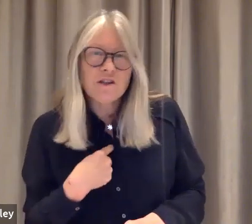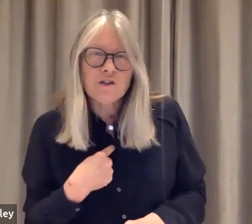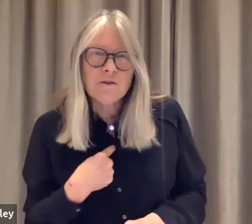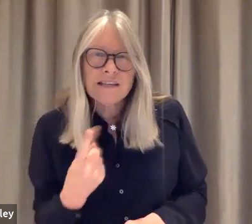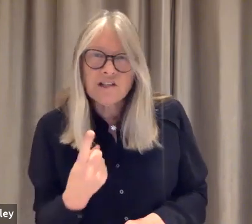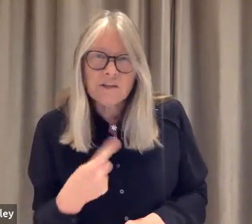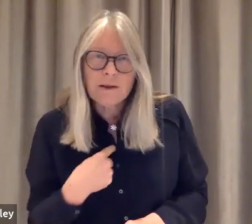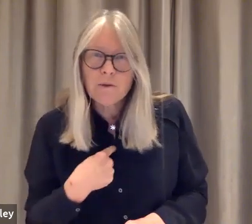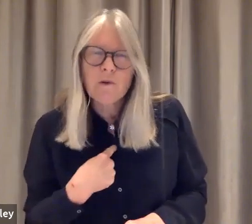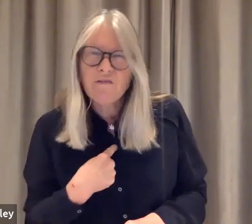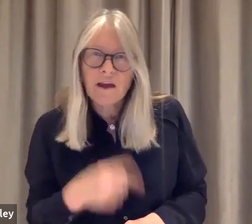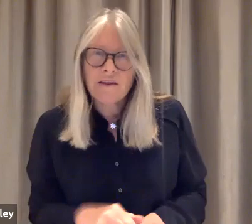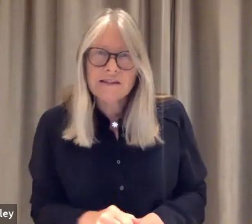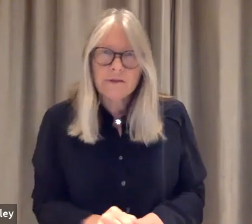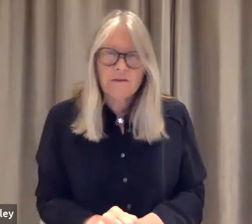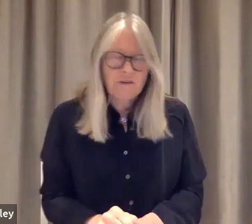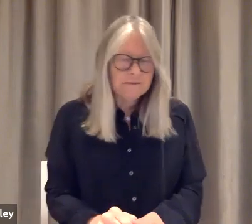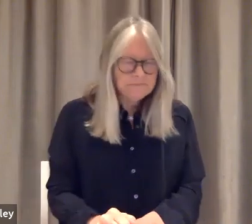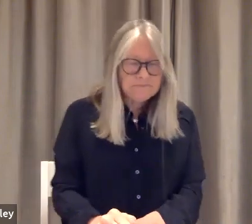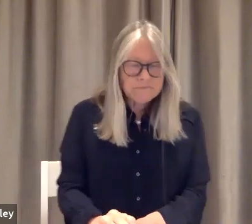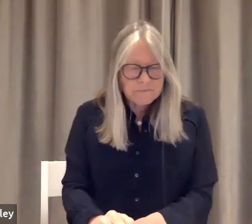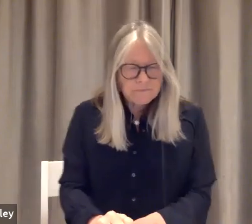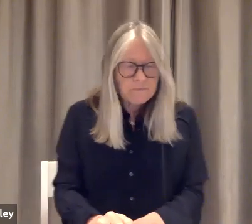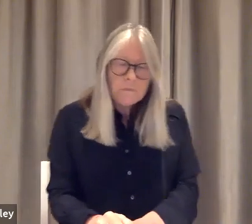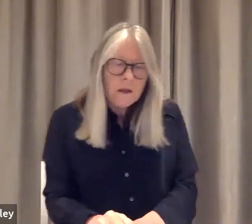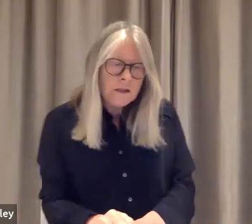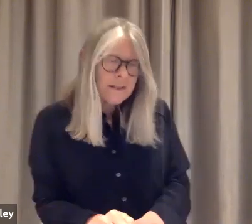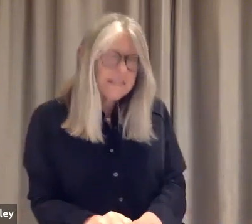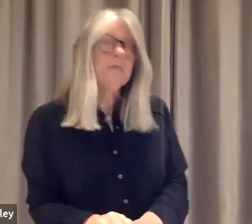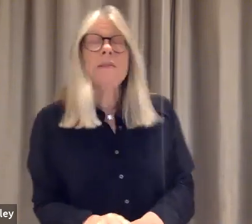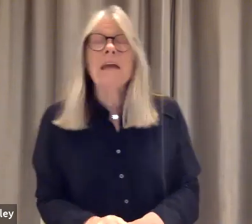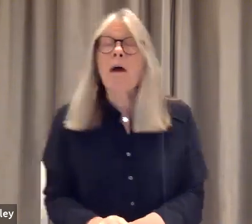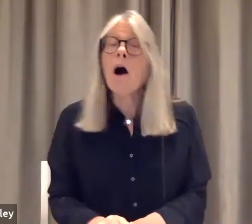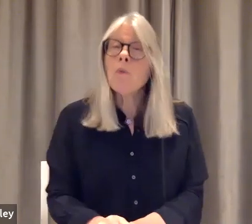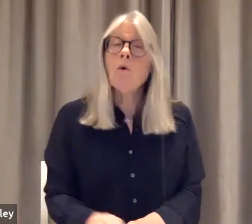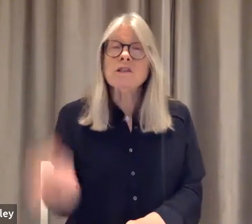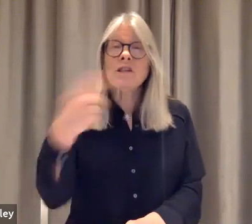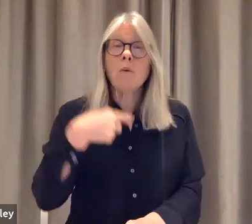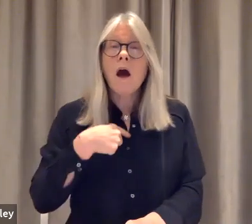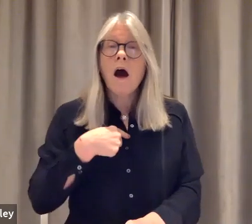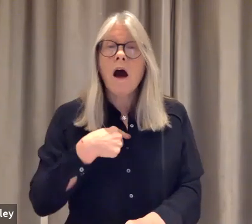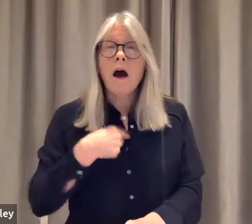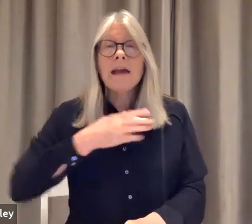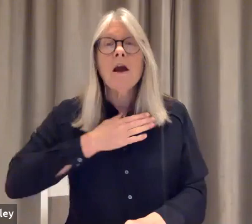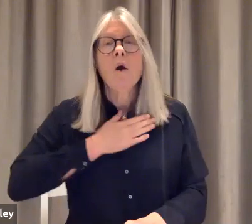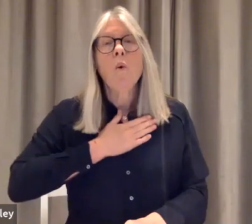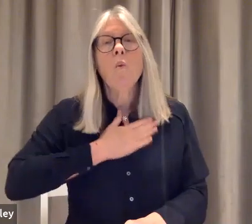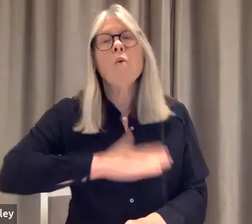just use that interchangeably with 1 finger. That's absolutely fine. So in this instance, we're thinking about I want. So I